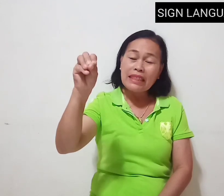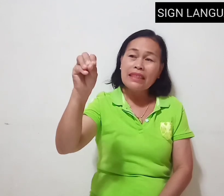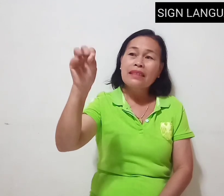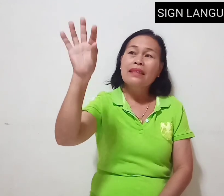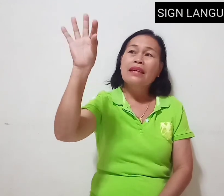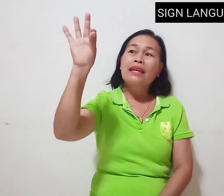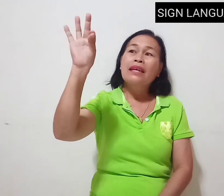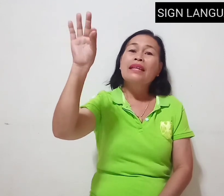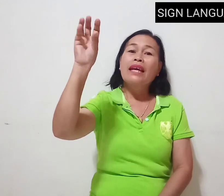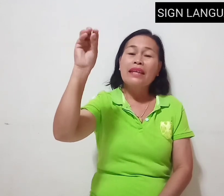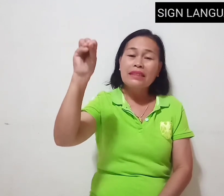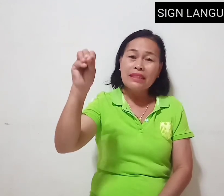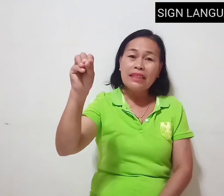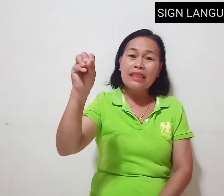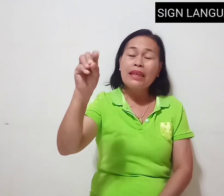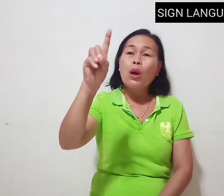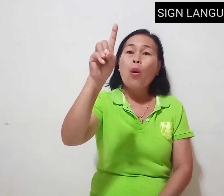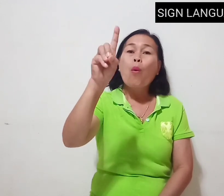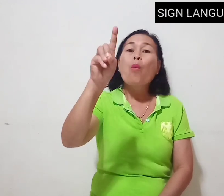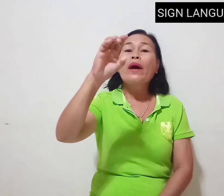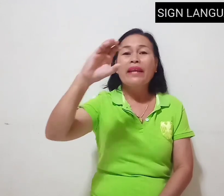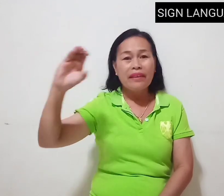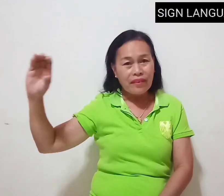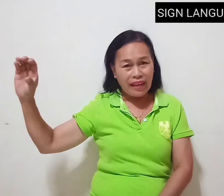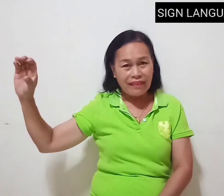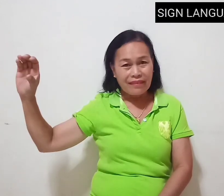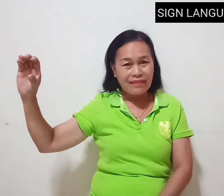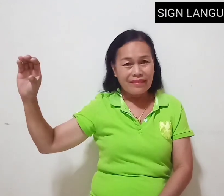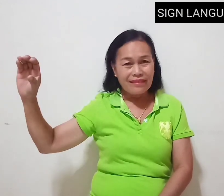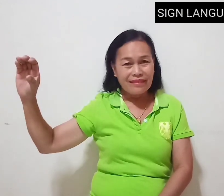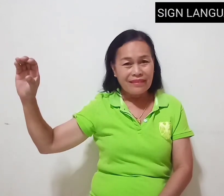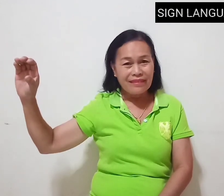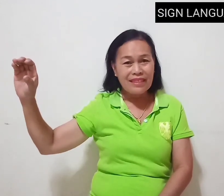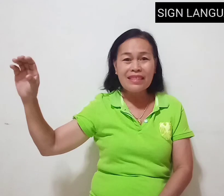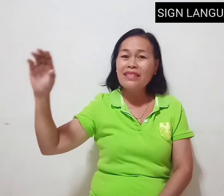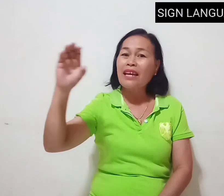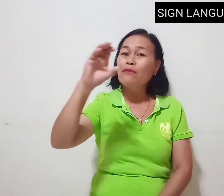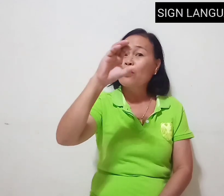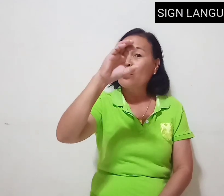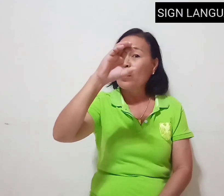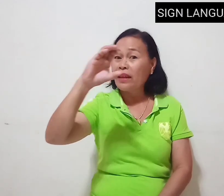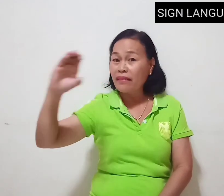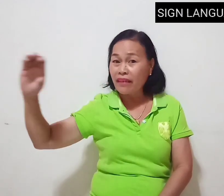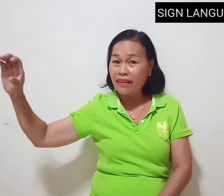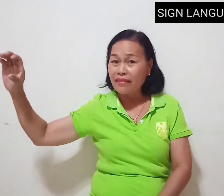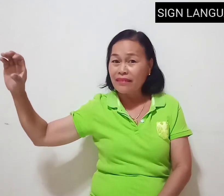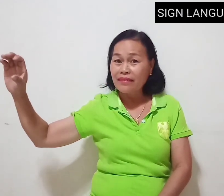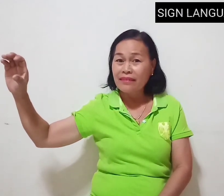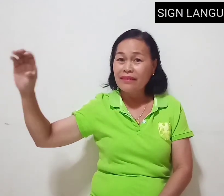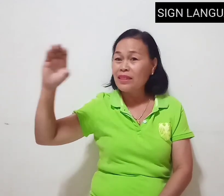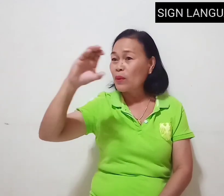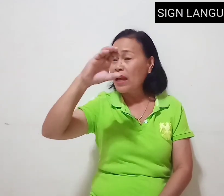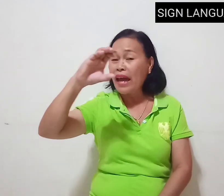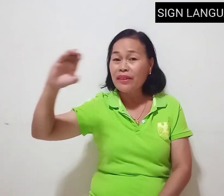80, 90, 100. This is sign for 100. This